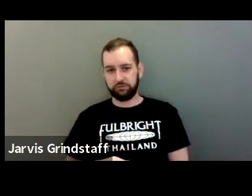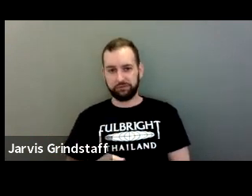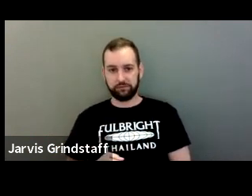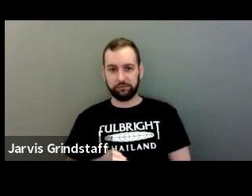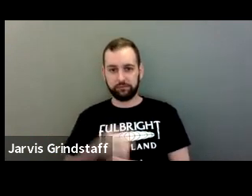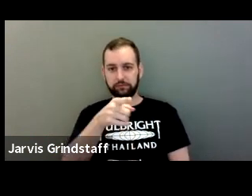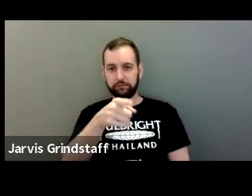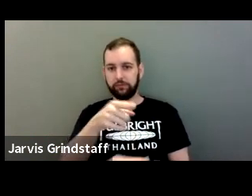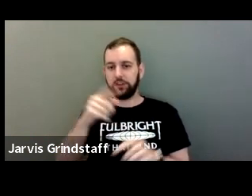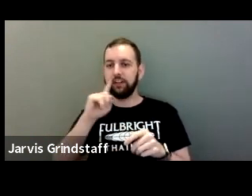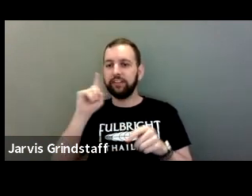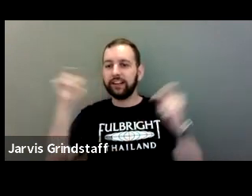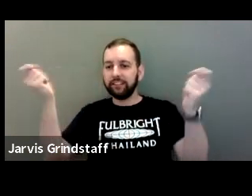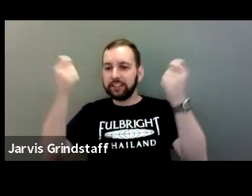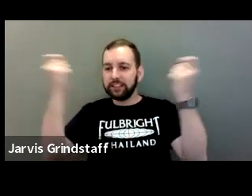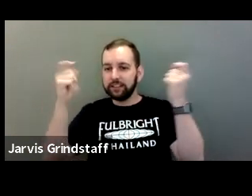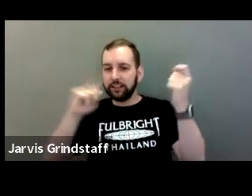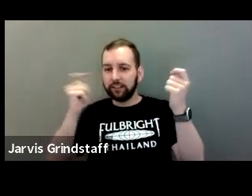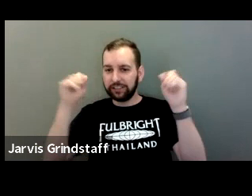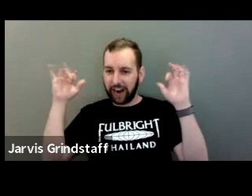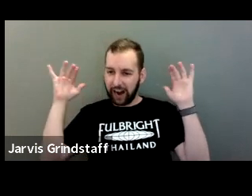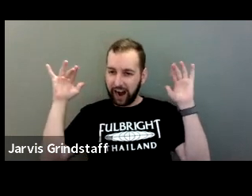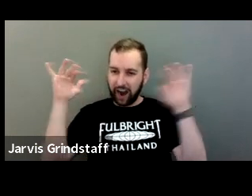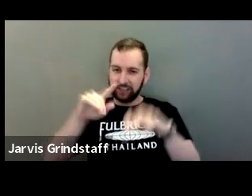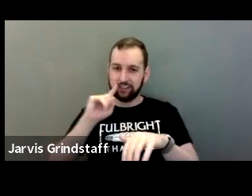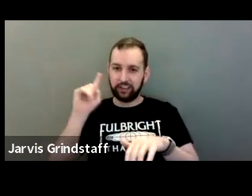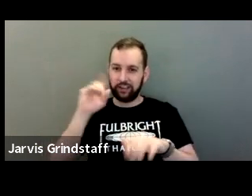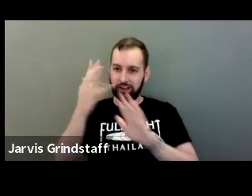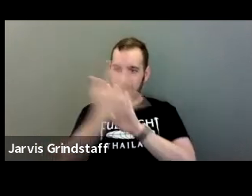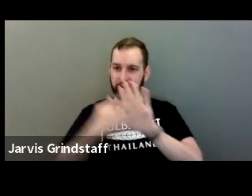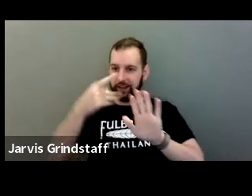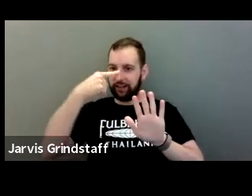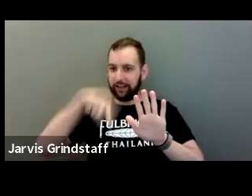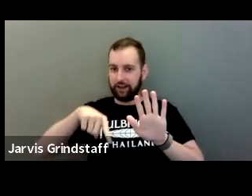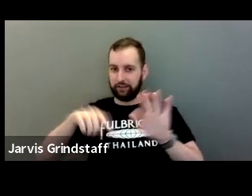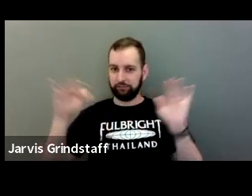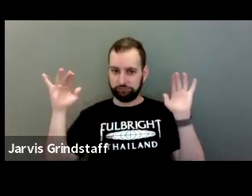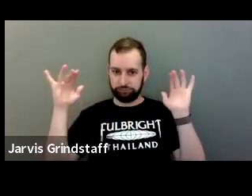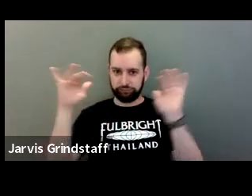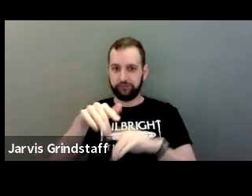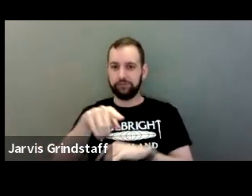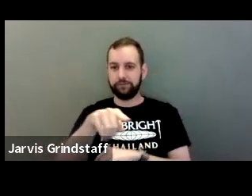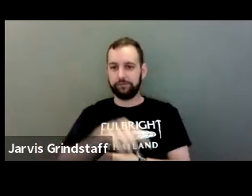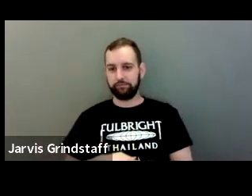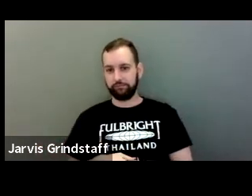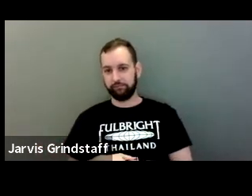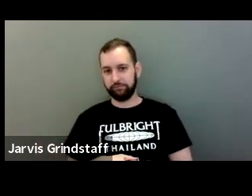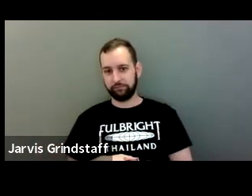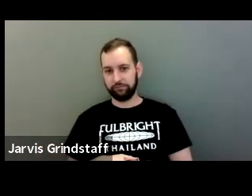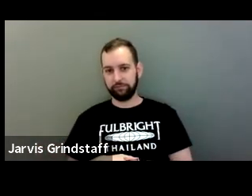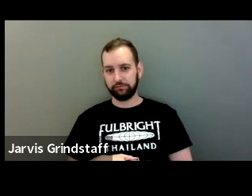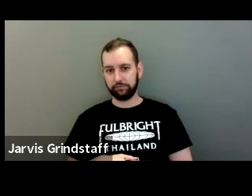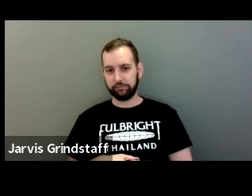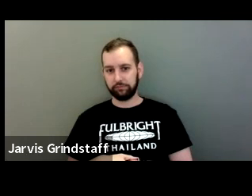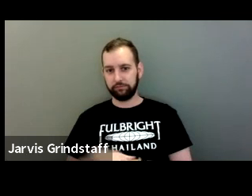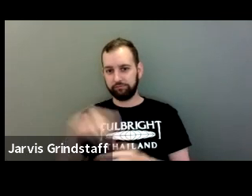This is just a short video for you to take a look at. This is a Deaf Festival, International Week of the Deaf in Thailand.